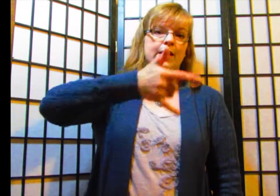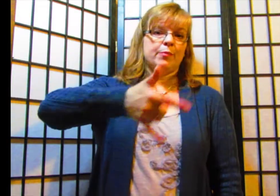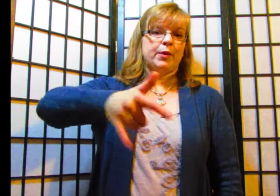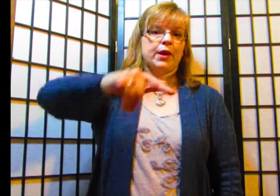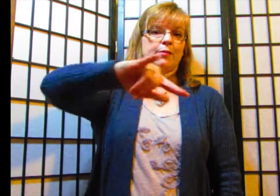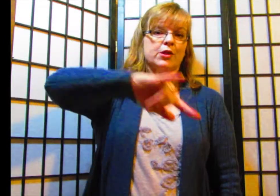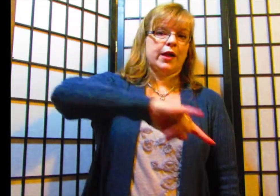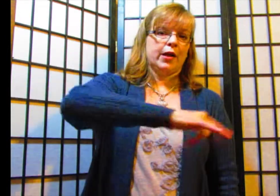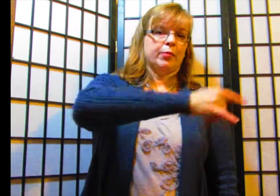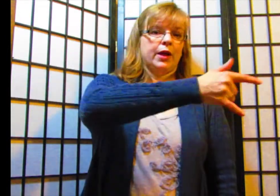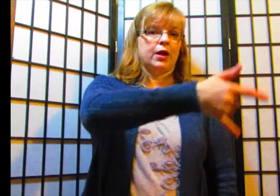it becomes your airplane.